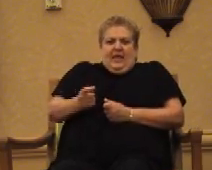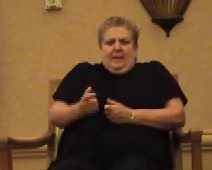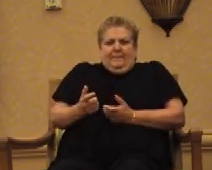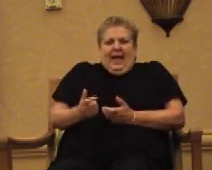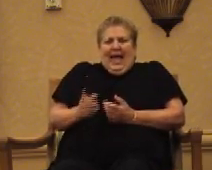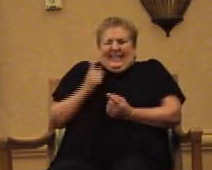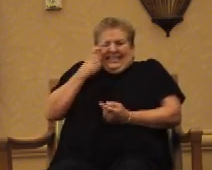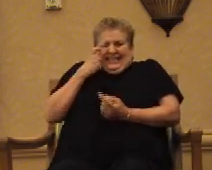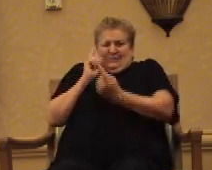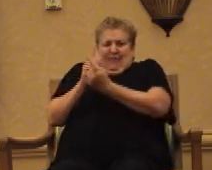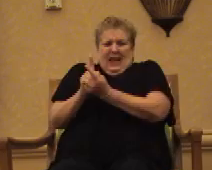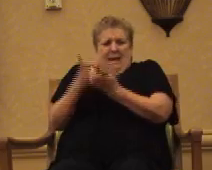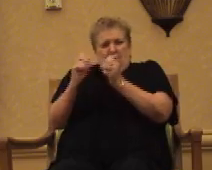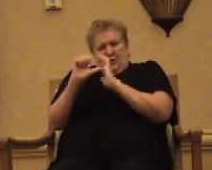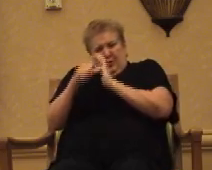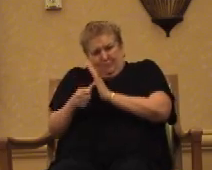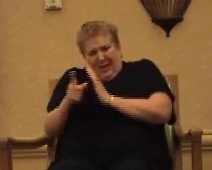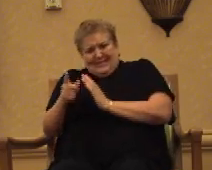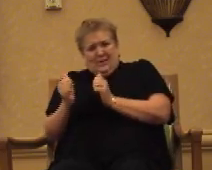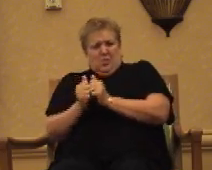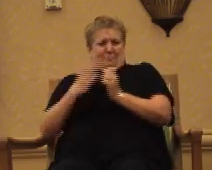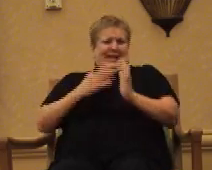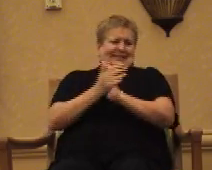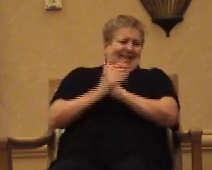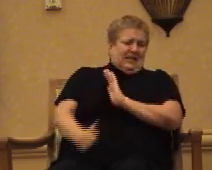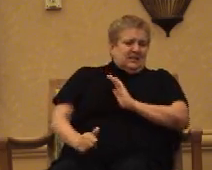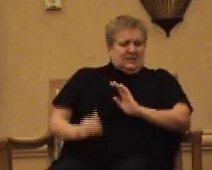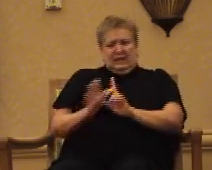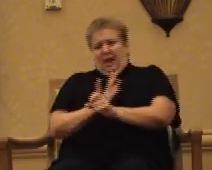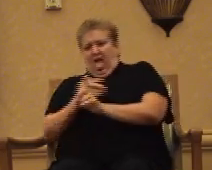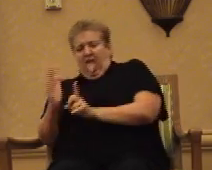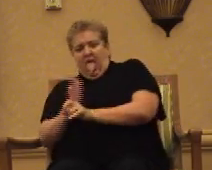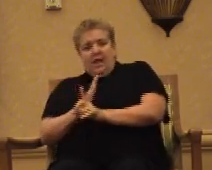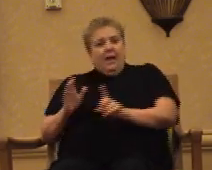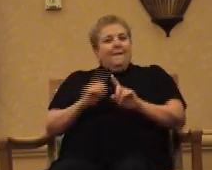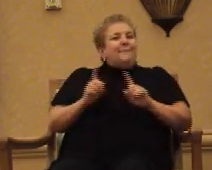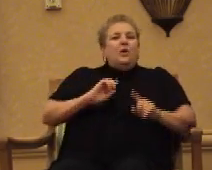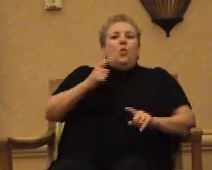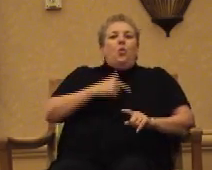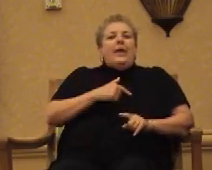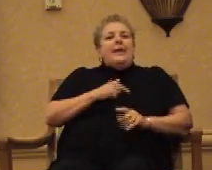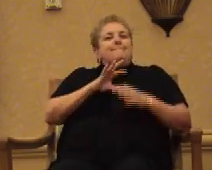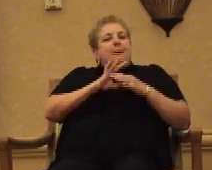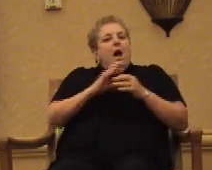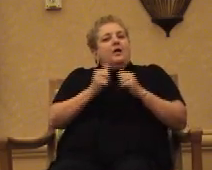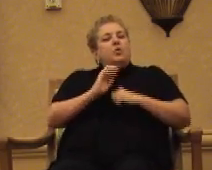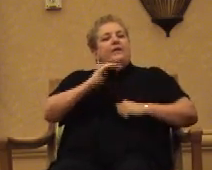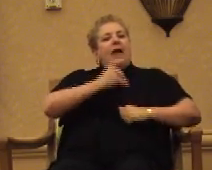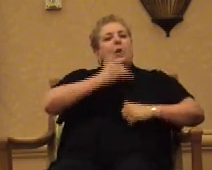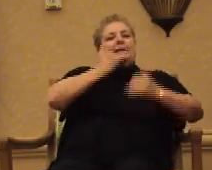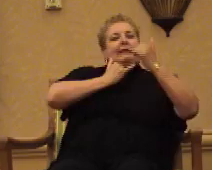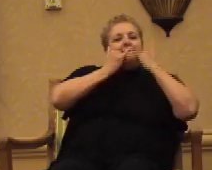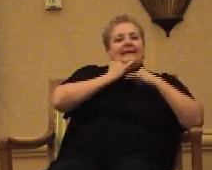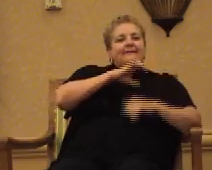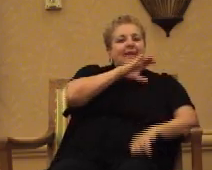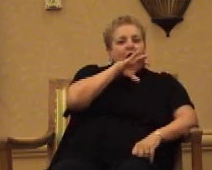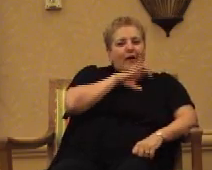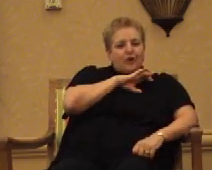my talents. I don't want to But the truth is, we bond around here with our defects of character. And we bond by